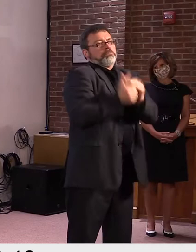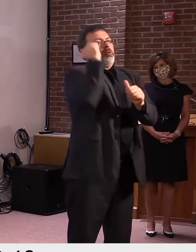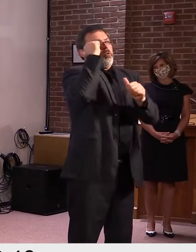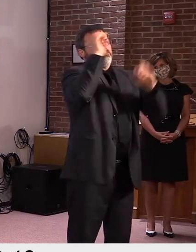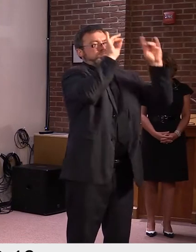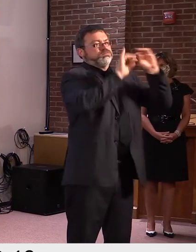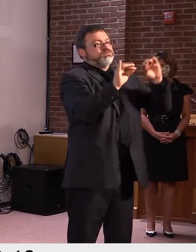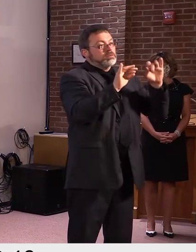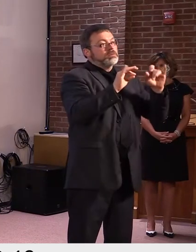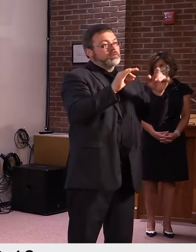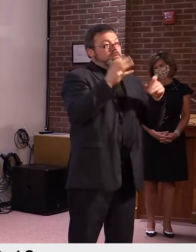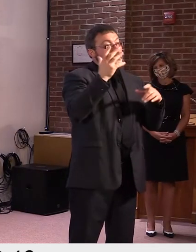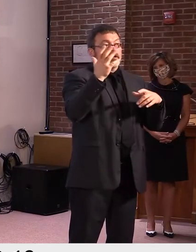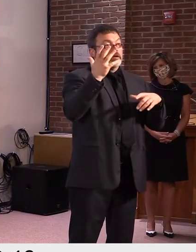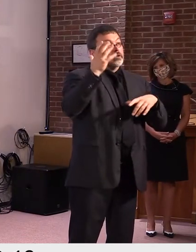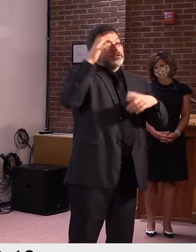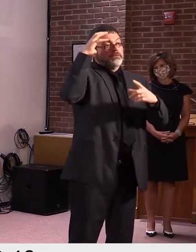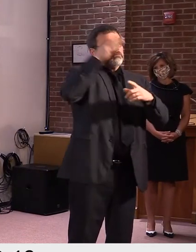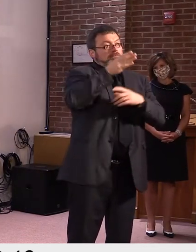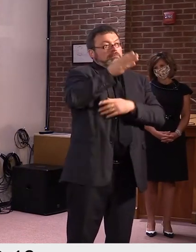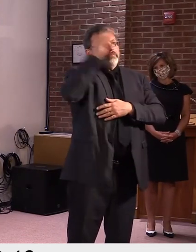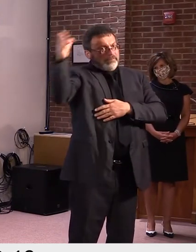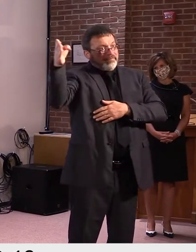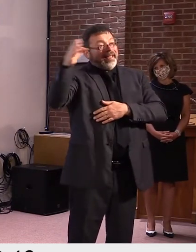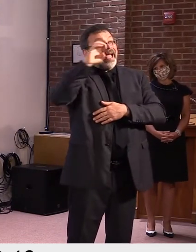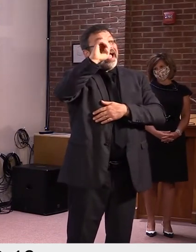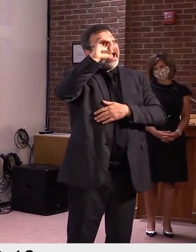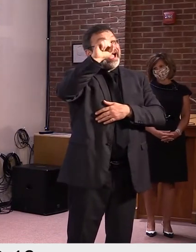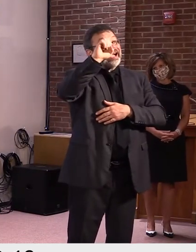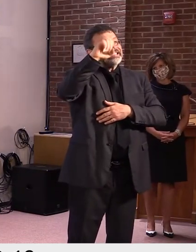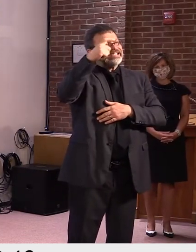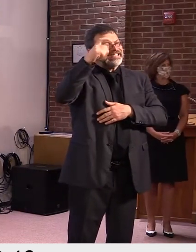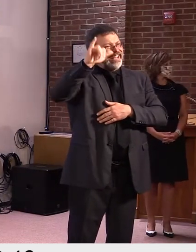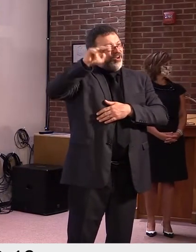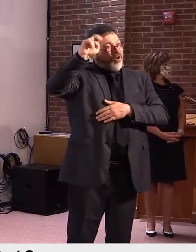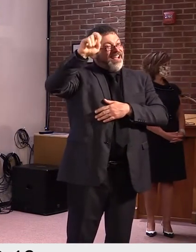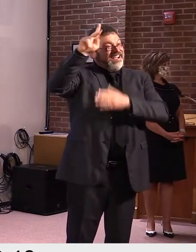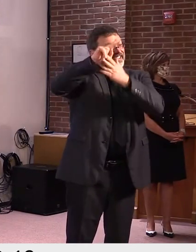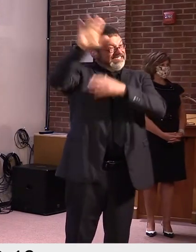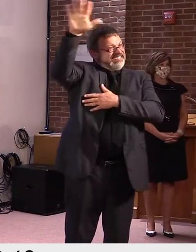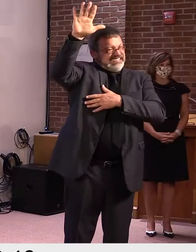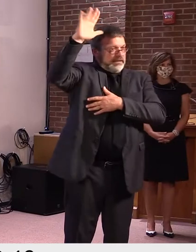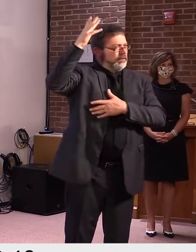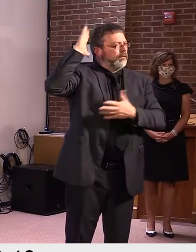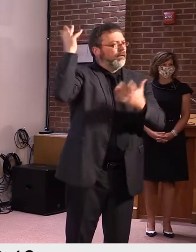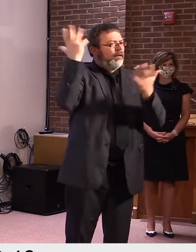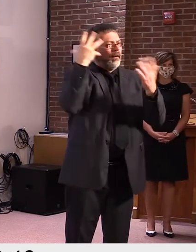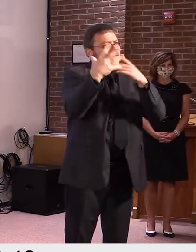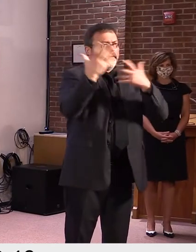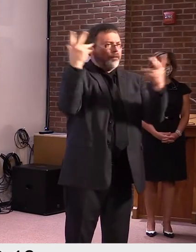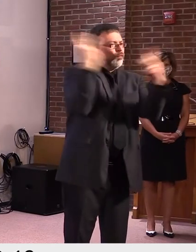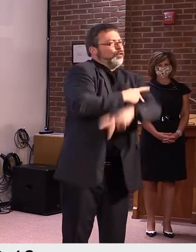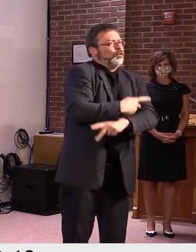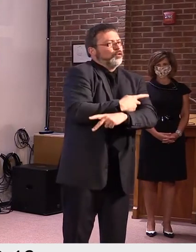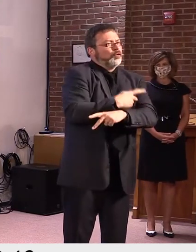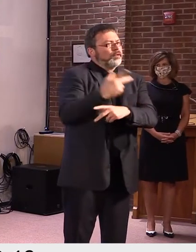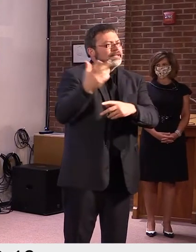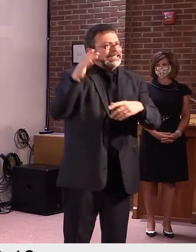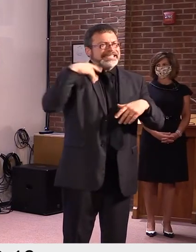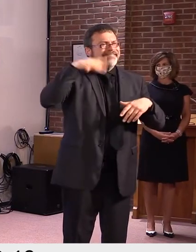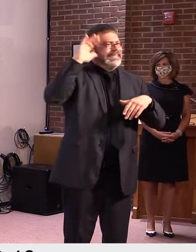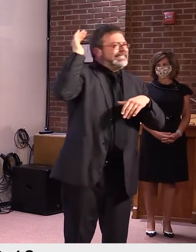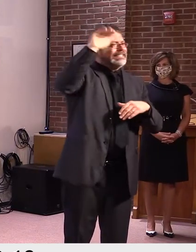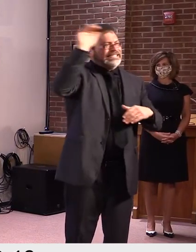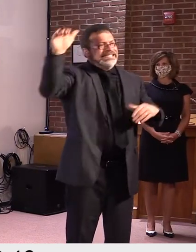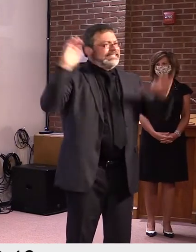34% responding. The U.S. Census Bureau, as an update, is seeking relief from the federal government to extend the